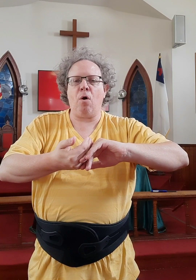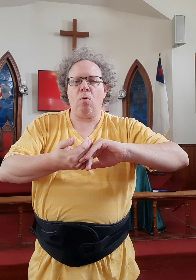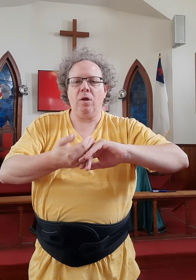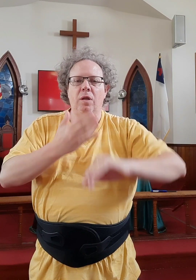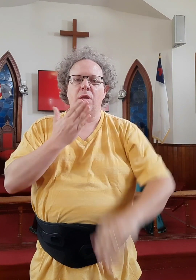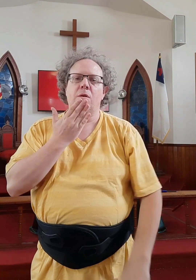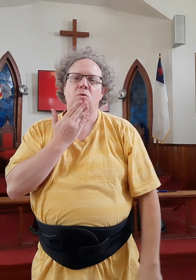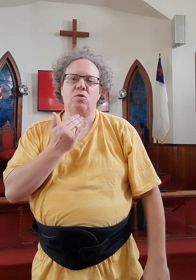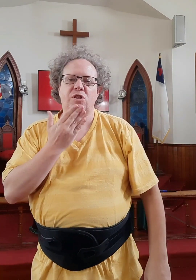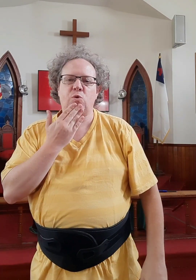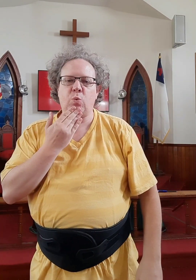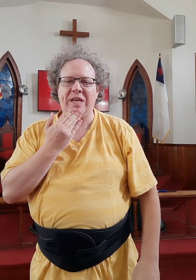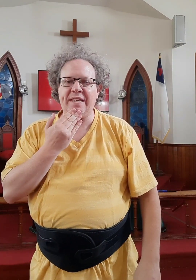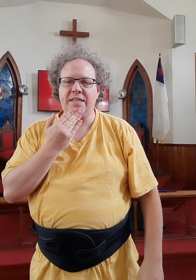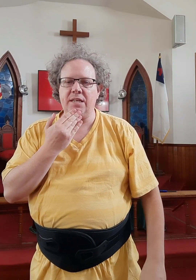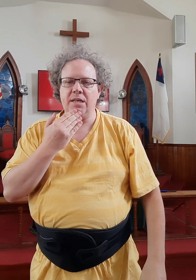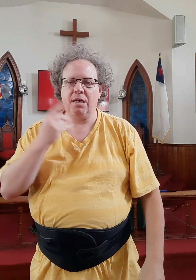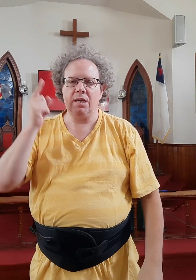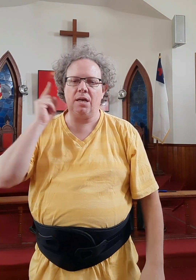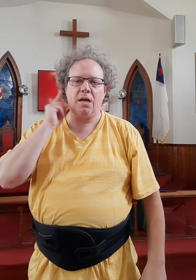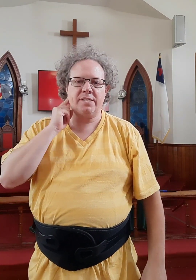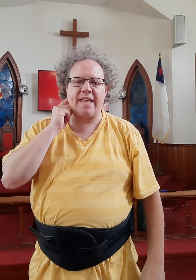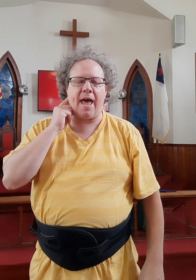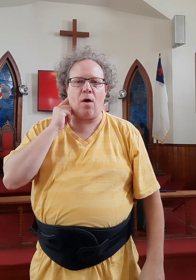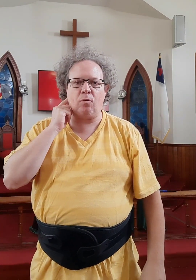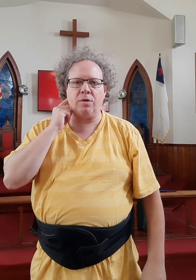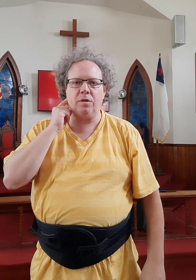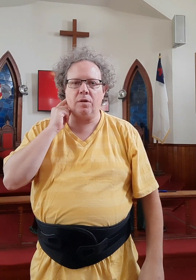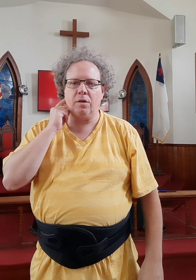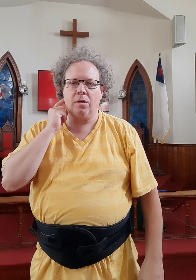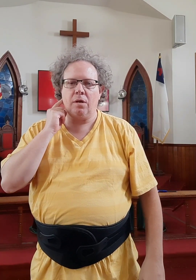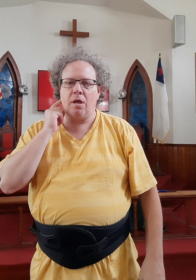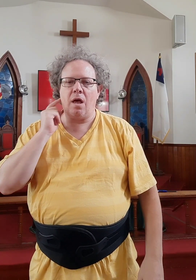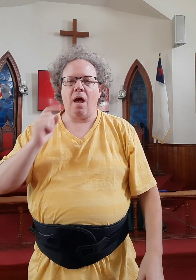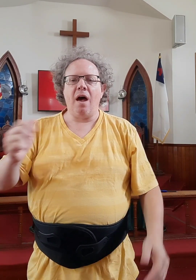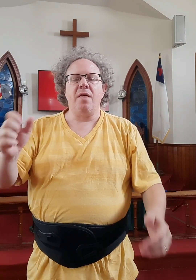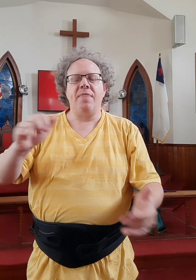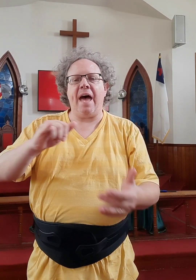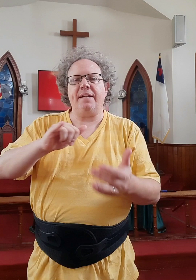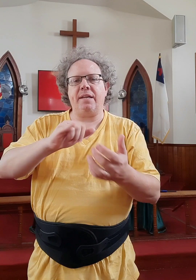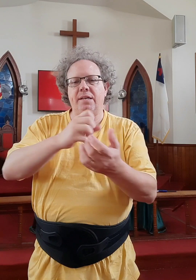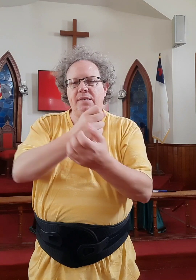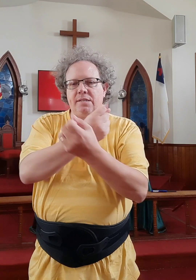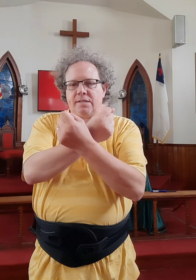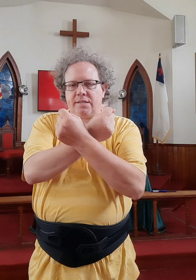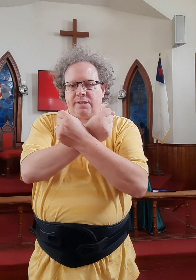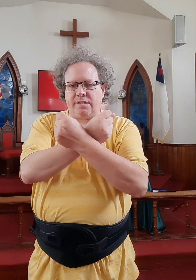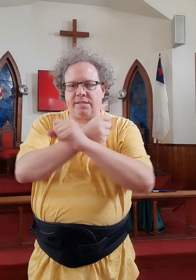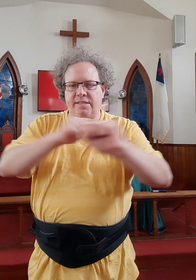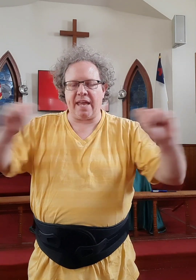how sweet sound that